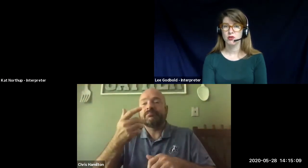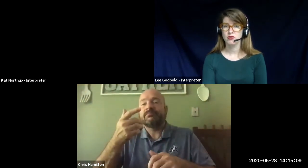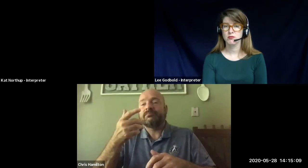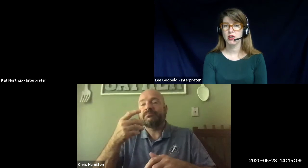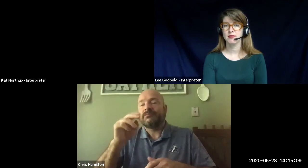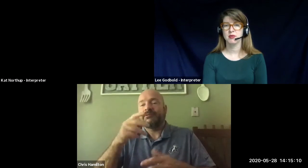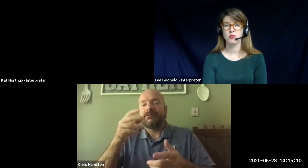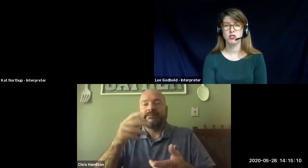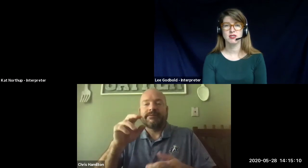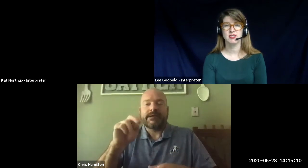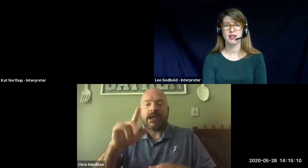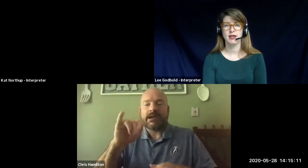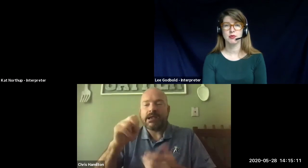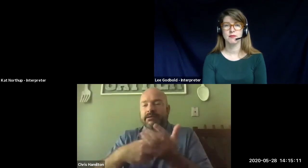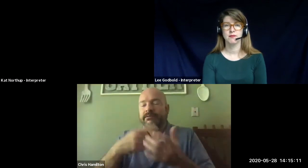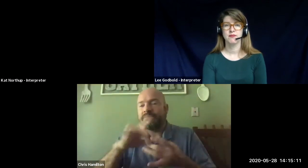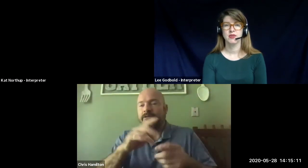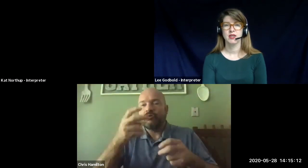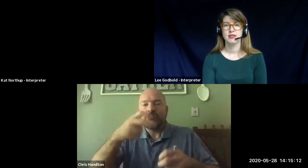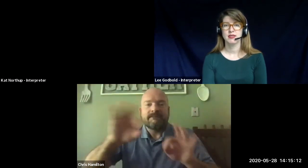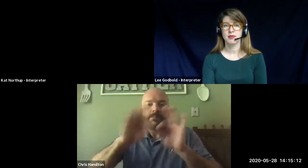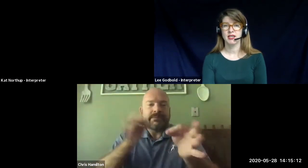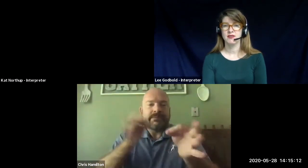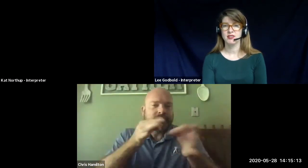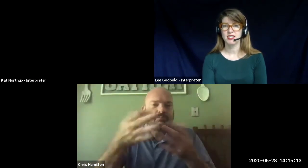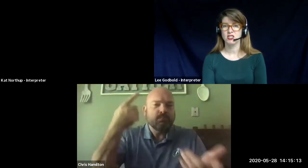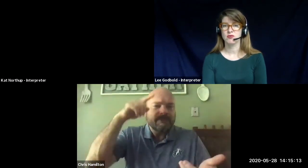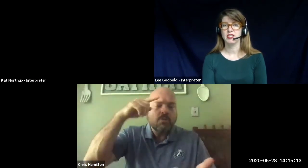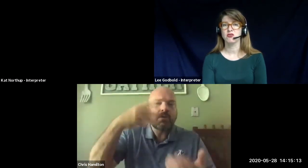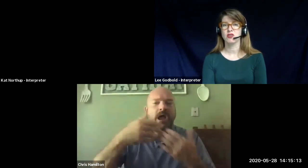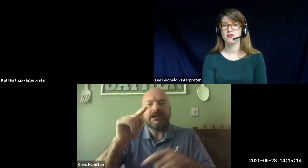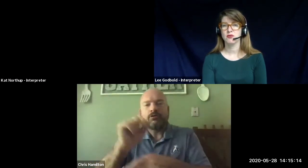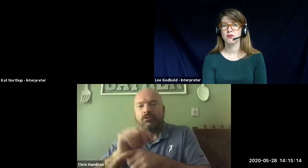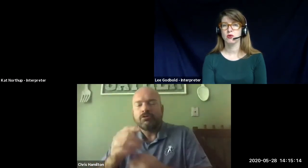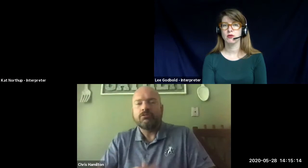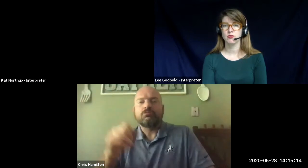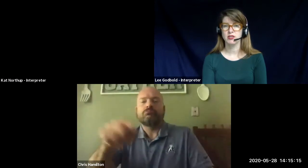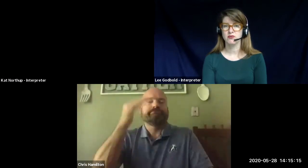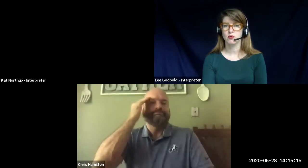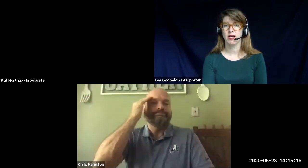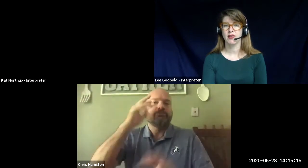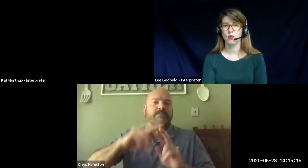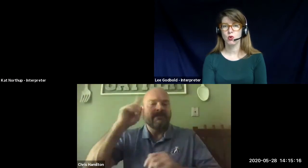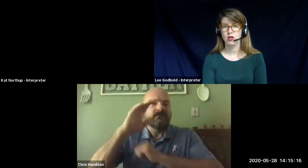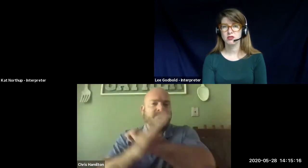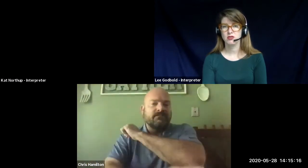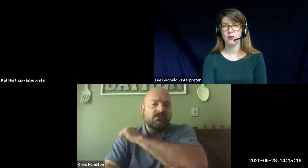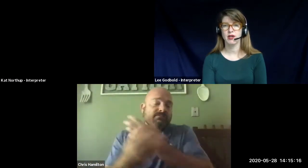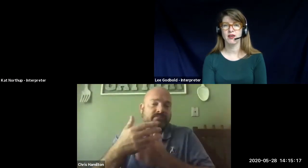those. And perhaps maybe we should set up some kind of discussion related to transfer forms, what it's for, how that works, so that way